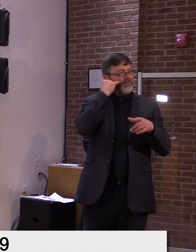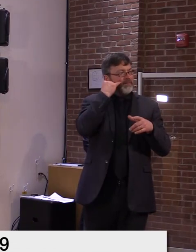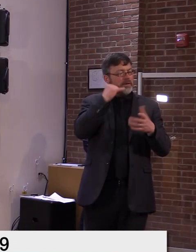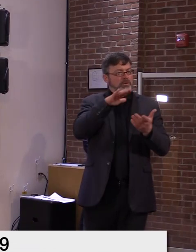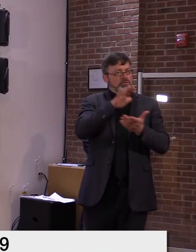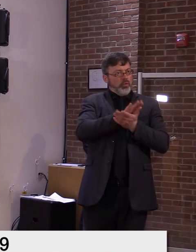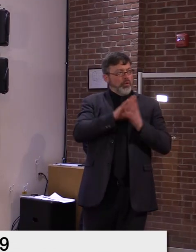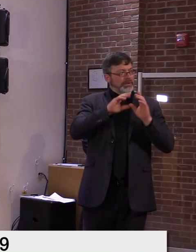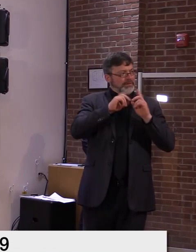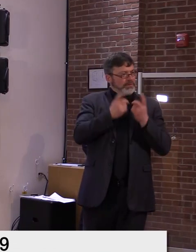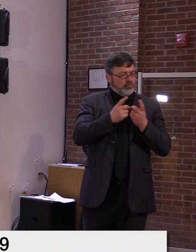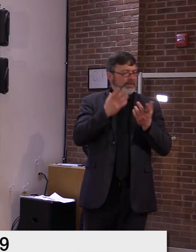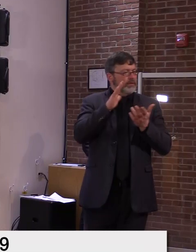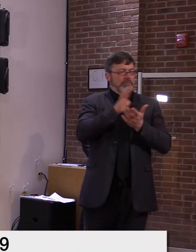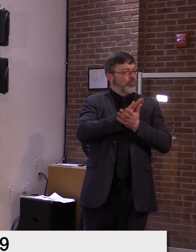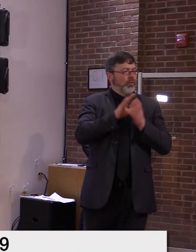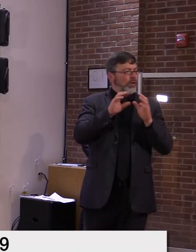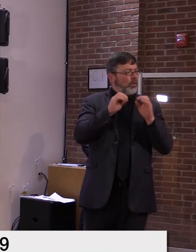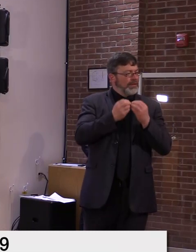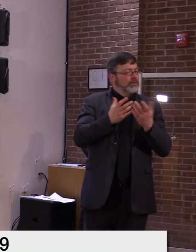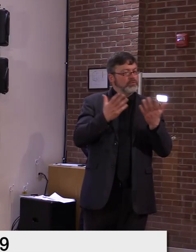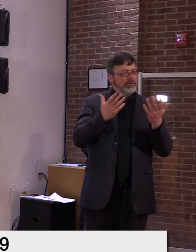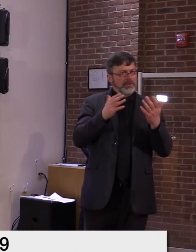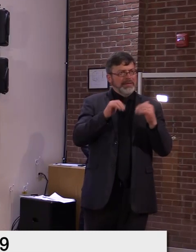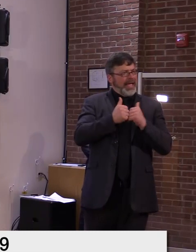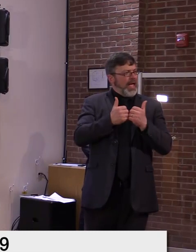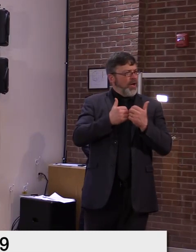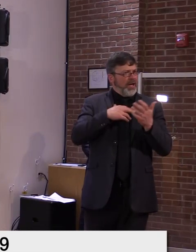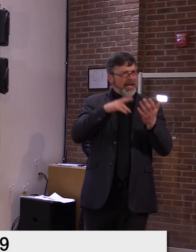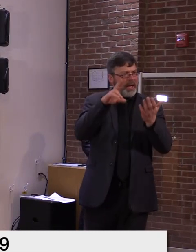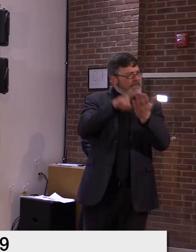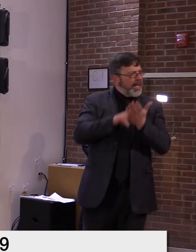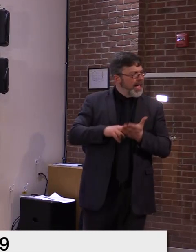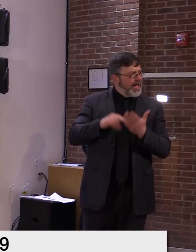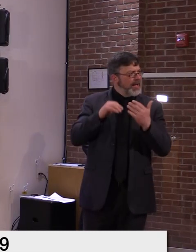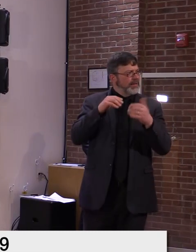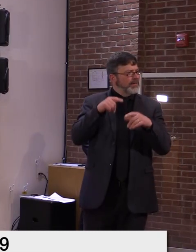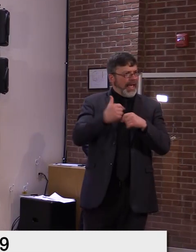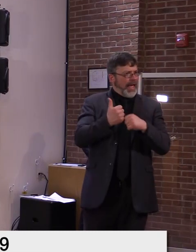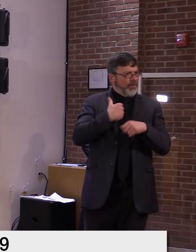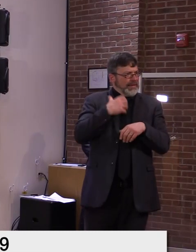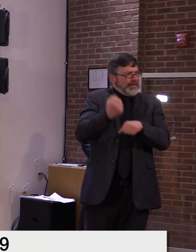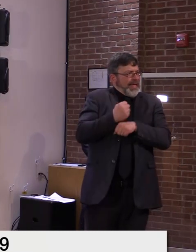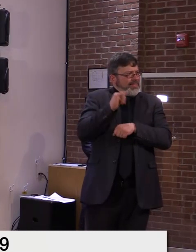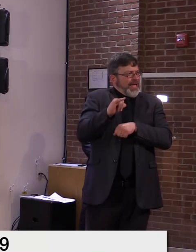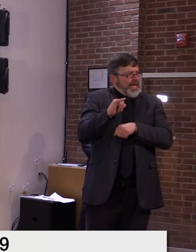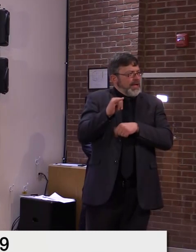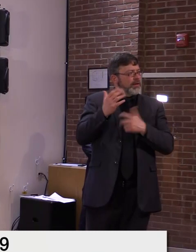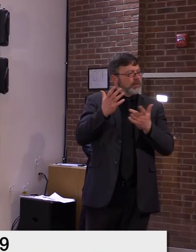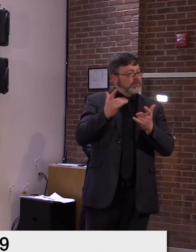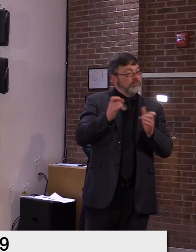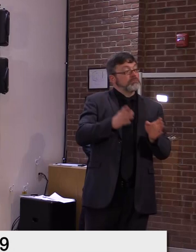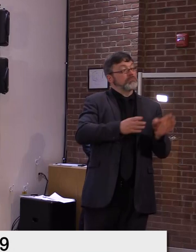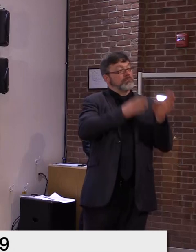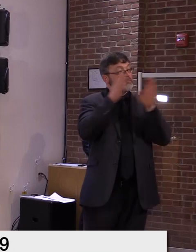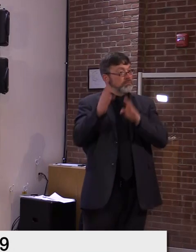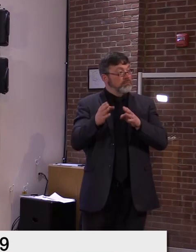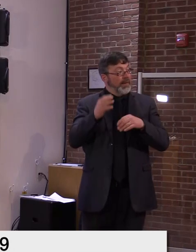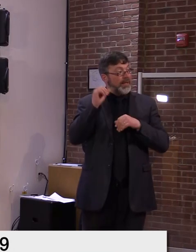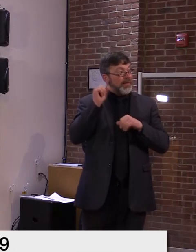next year? And are youth sports leagues and associations like soccer, hockey, things like that eligible?